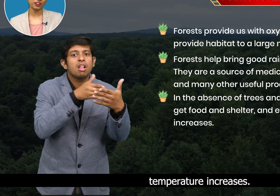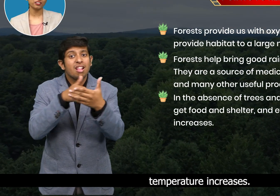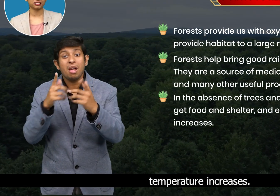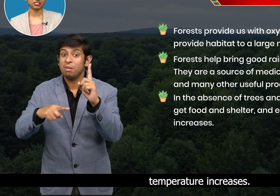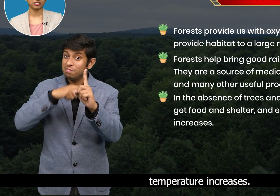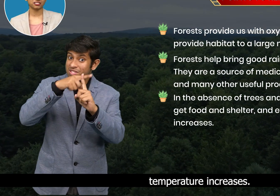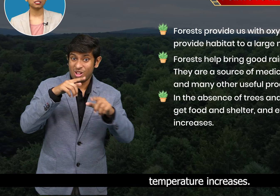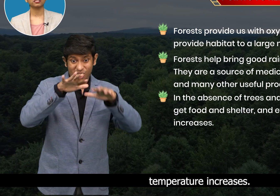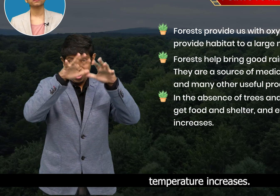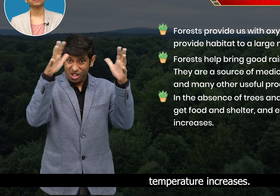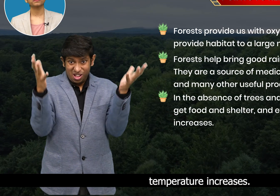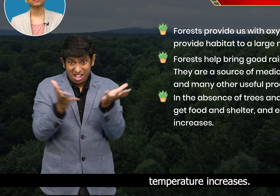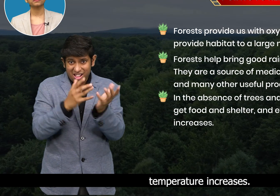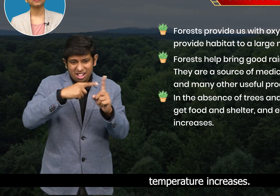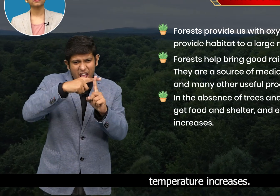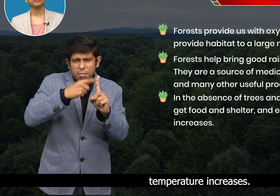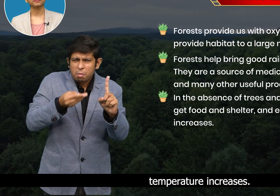temperature increases.